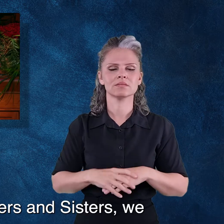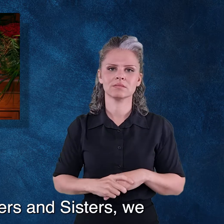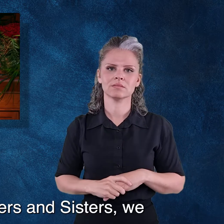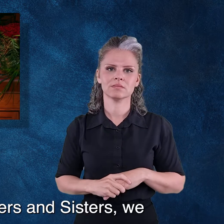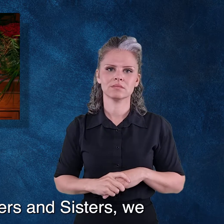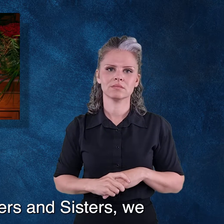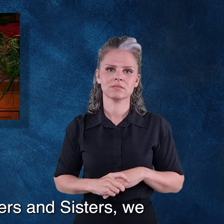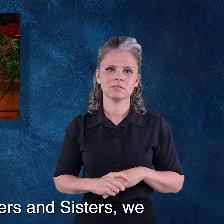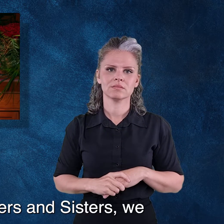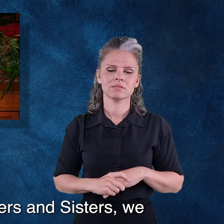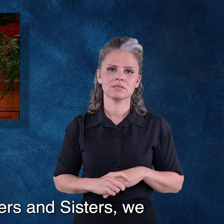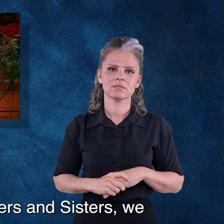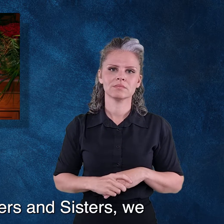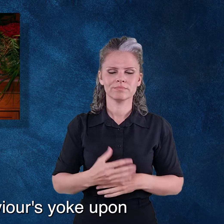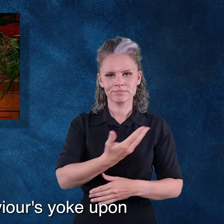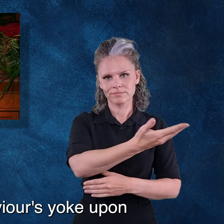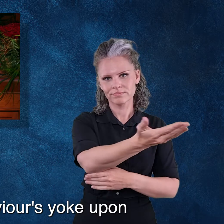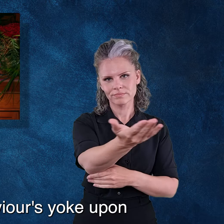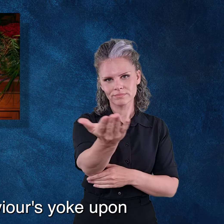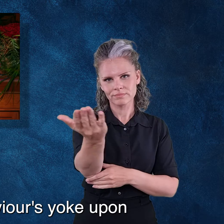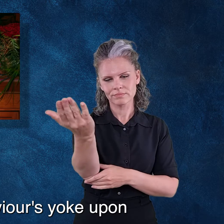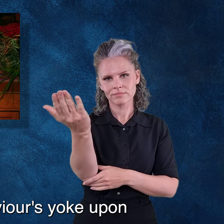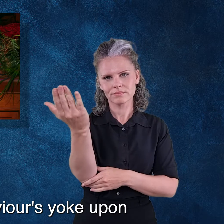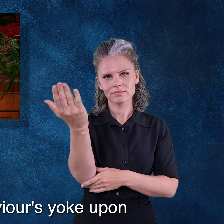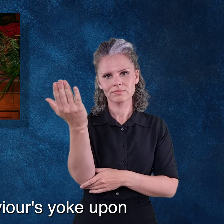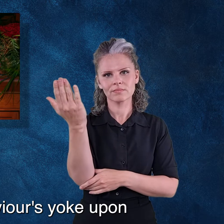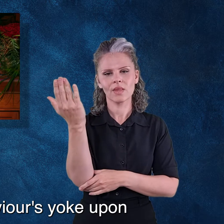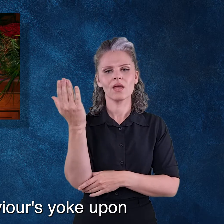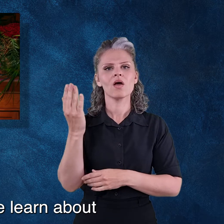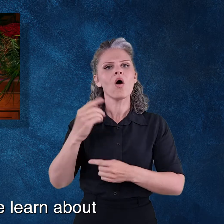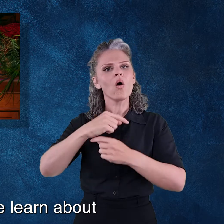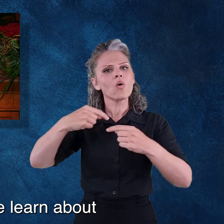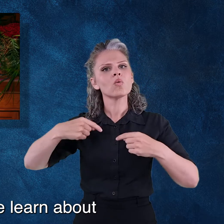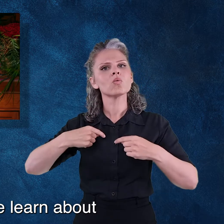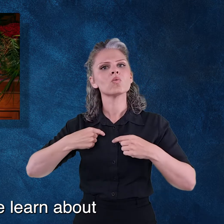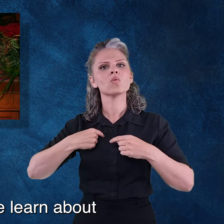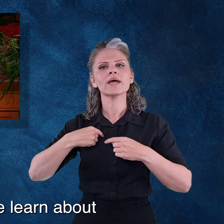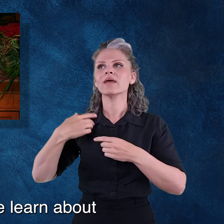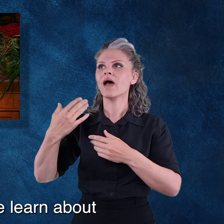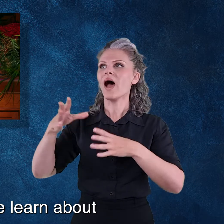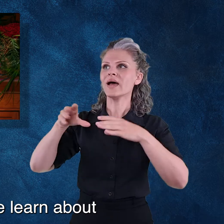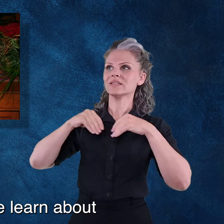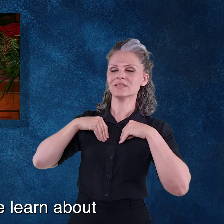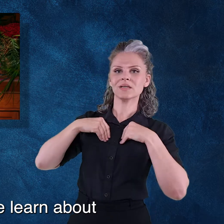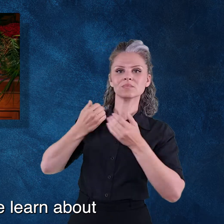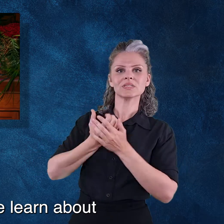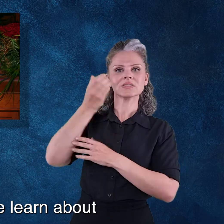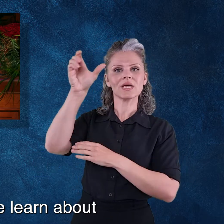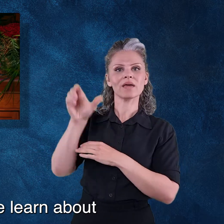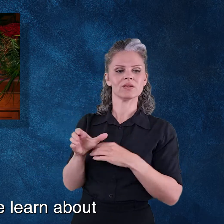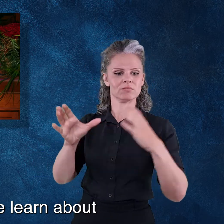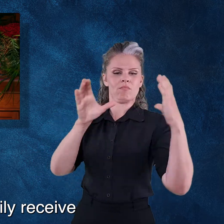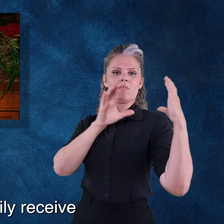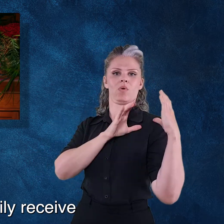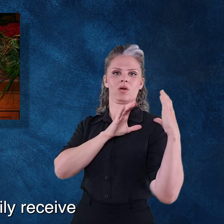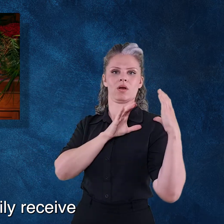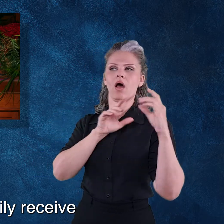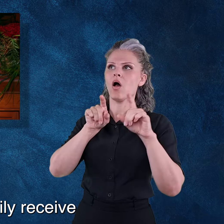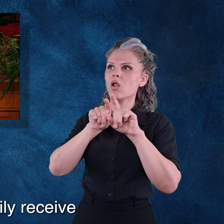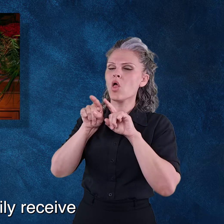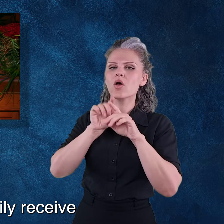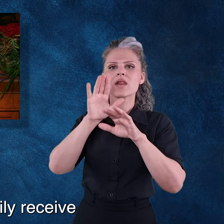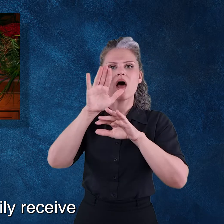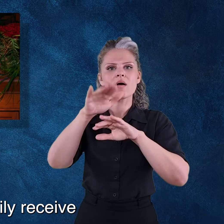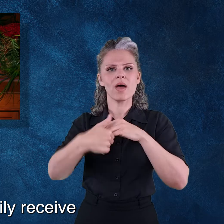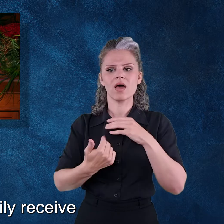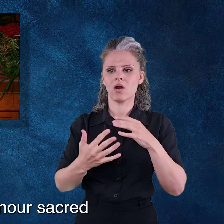Beloved brothers and sisters, we take the Savior's yoke upon us as we learn about, worthily